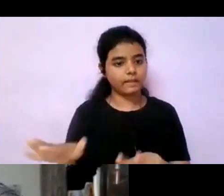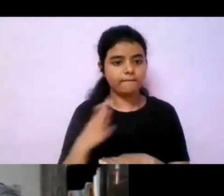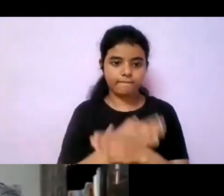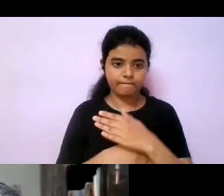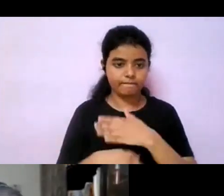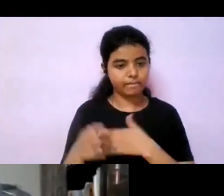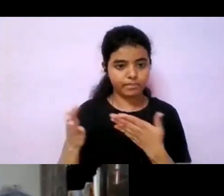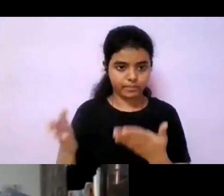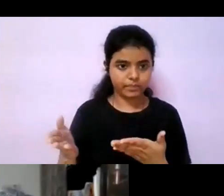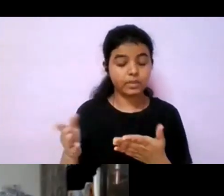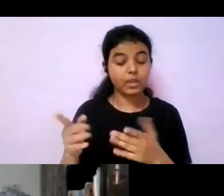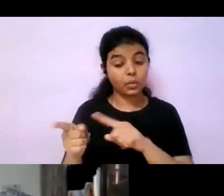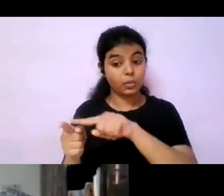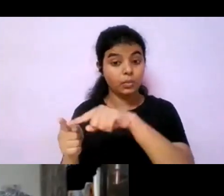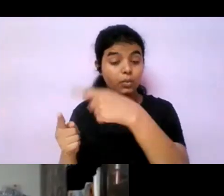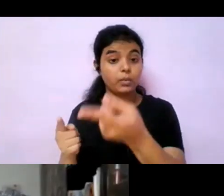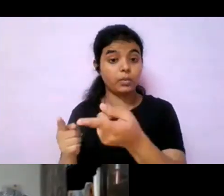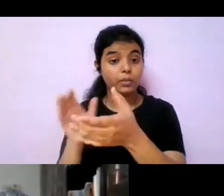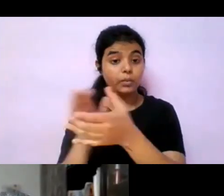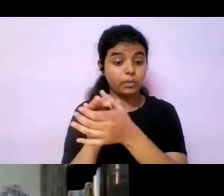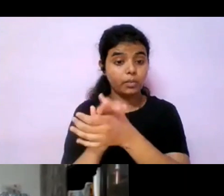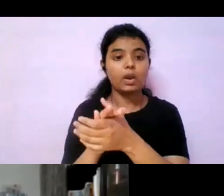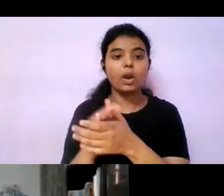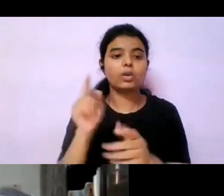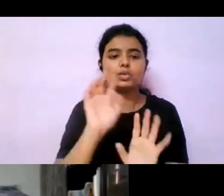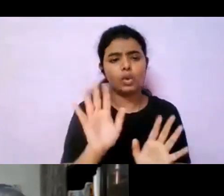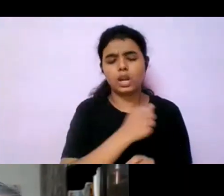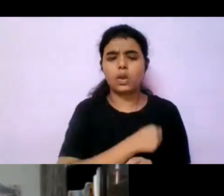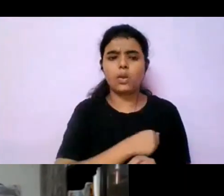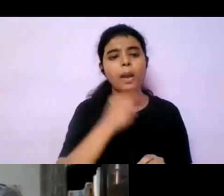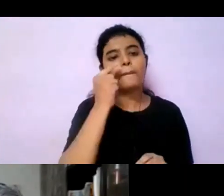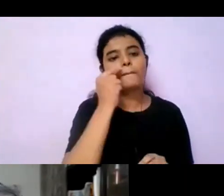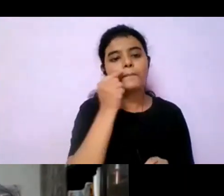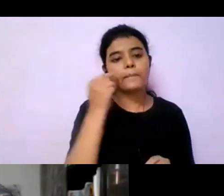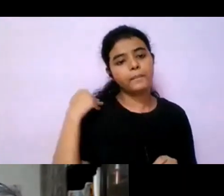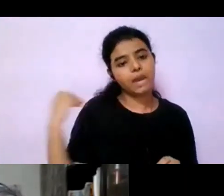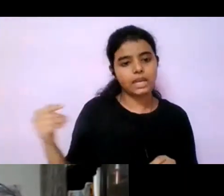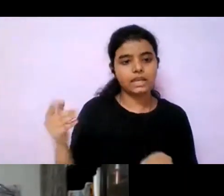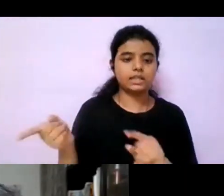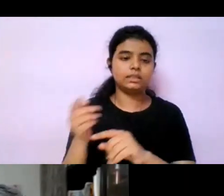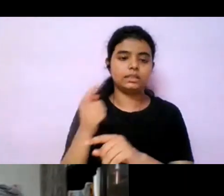disabled friend, disabled brother. And